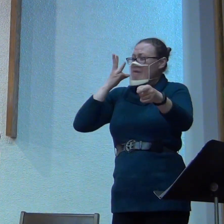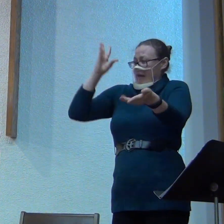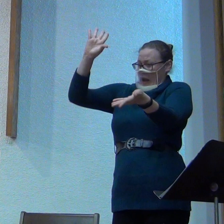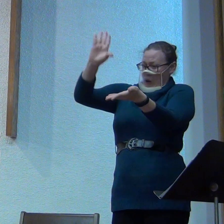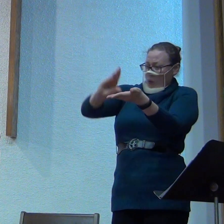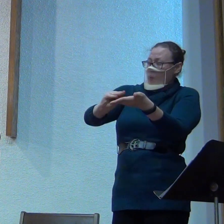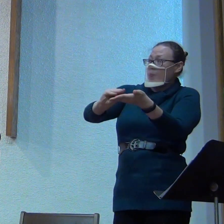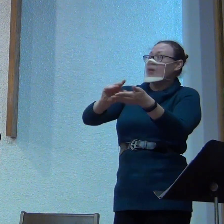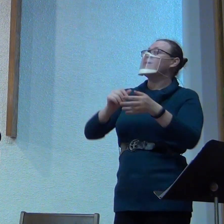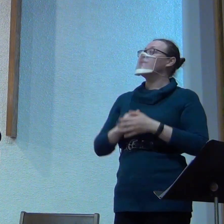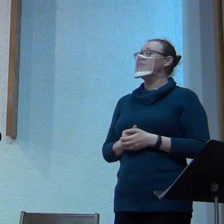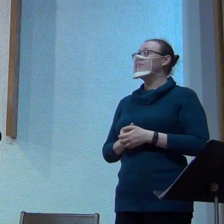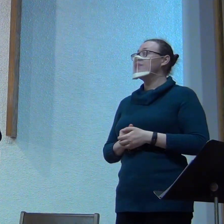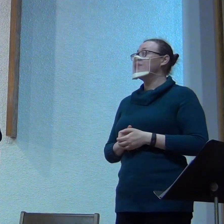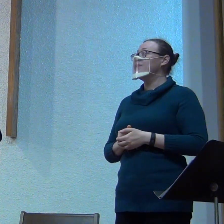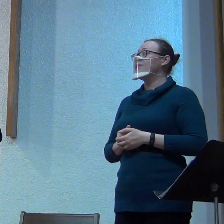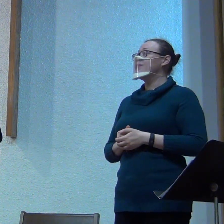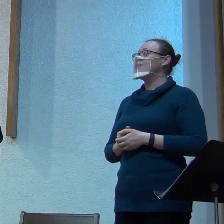wine.'